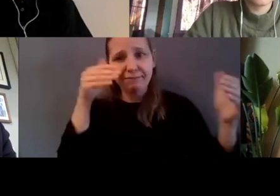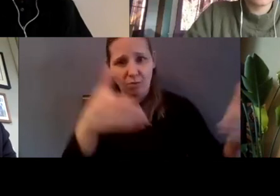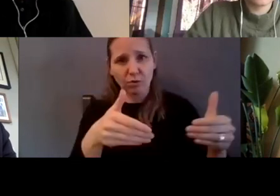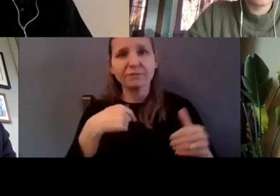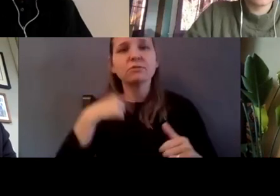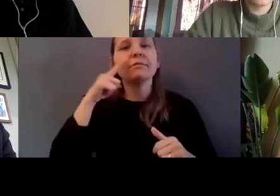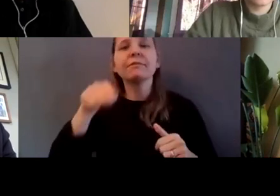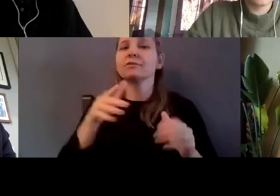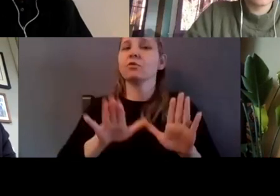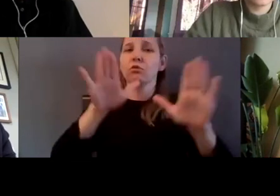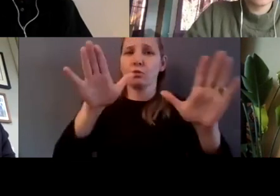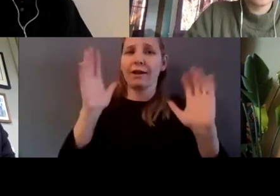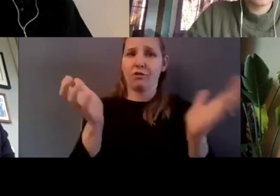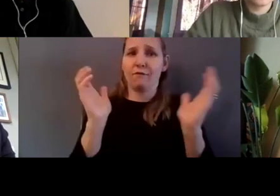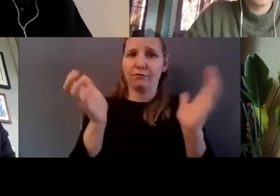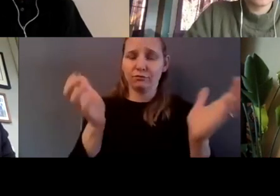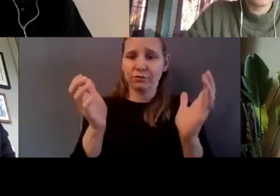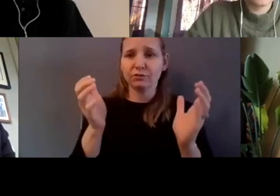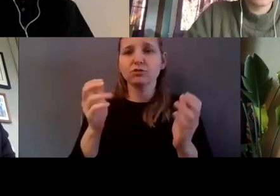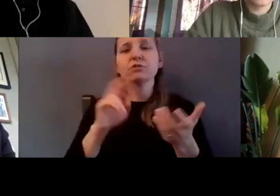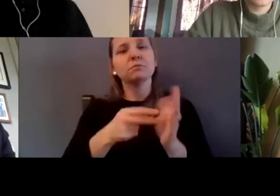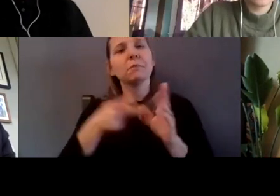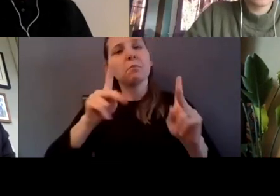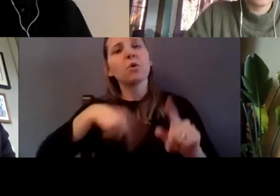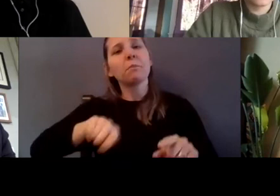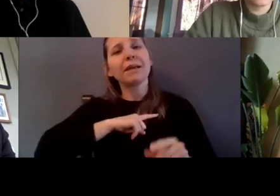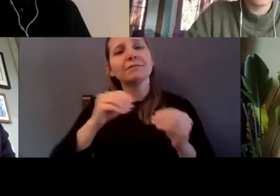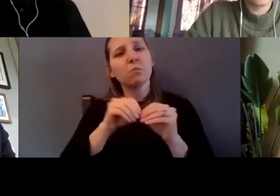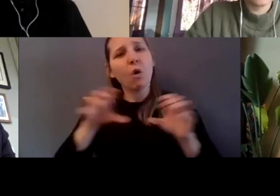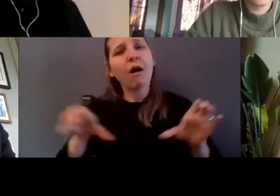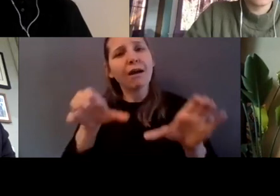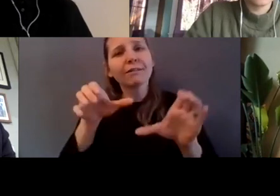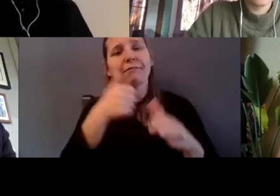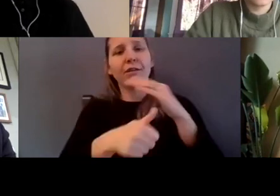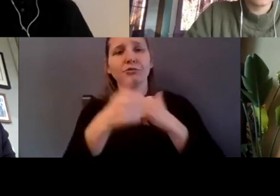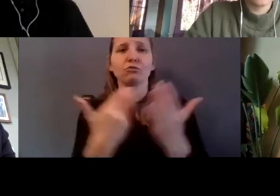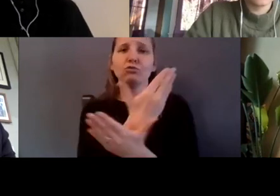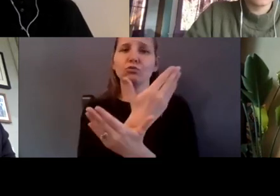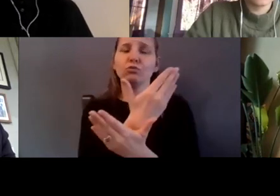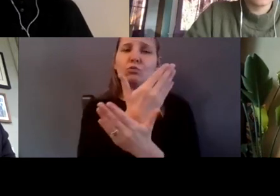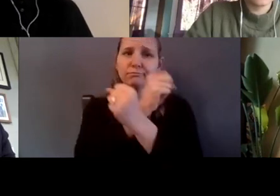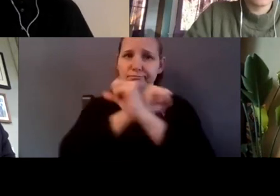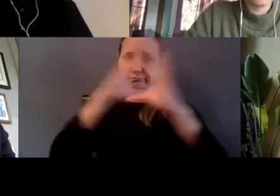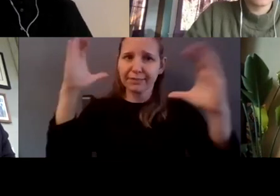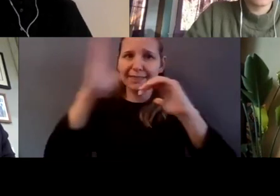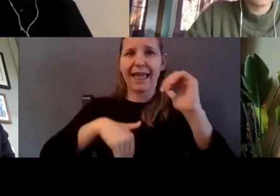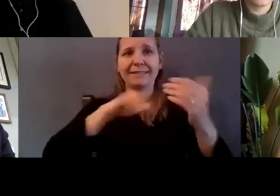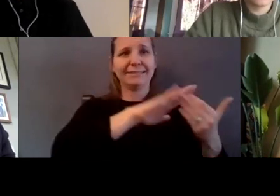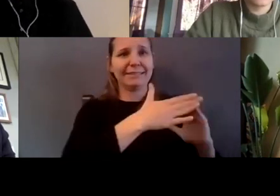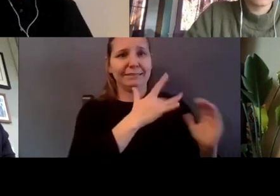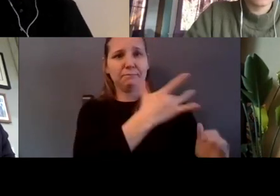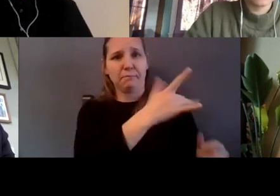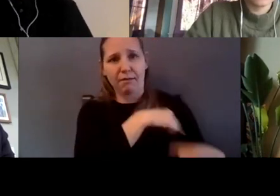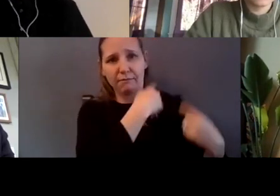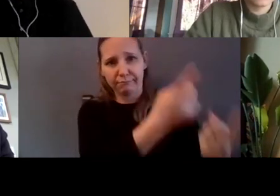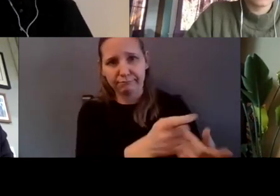great conversation that allows us to be much more proactive under a new kind of paradigm than cities have typically chased in the